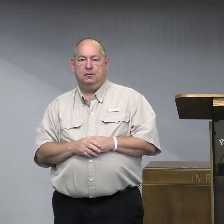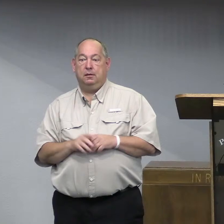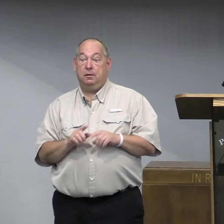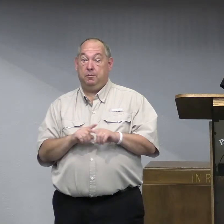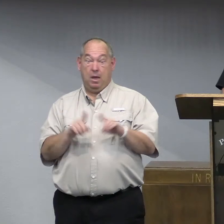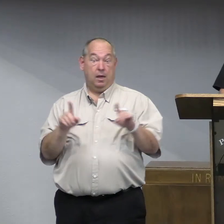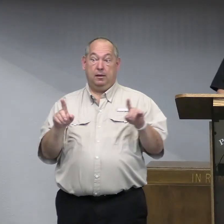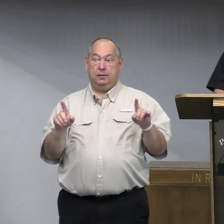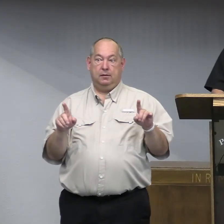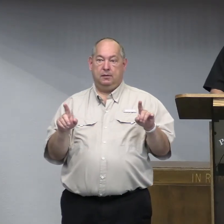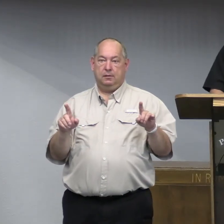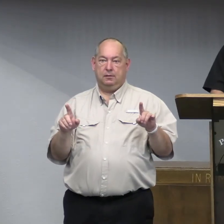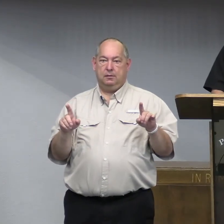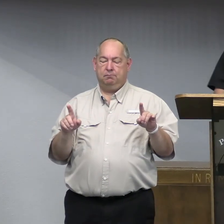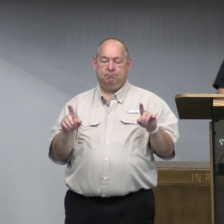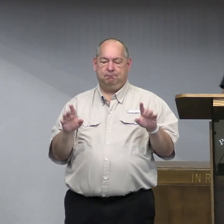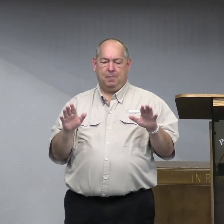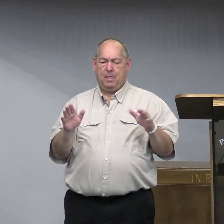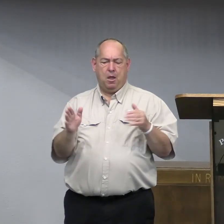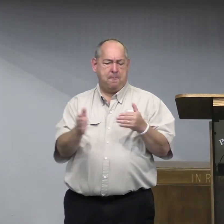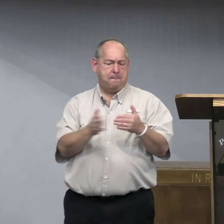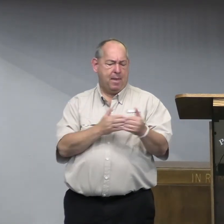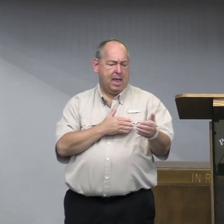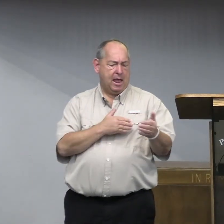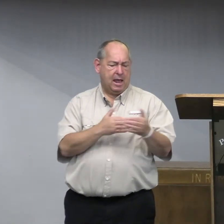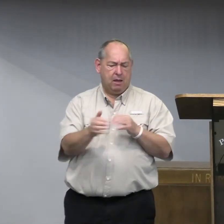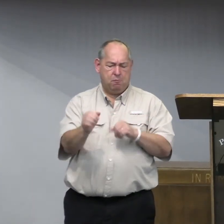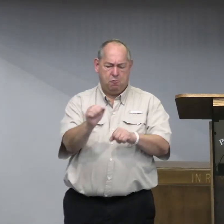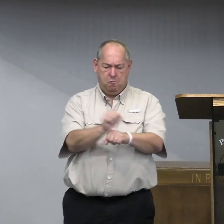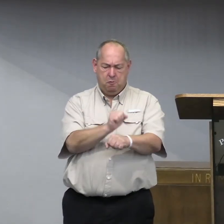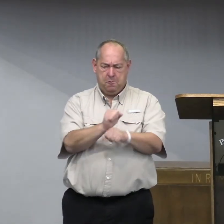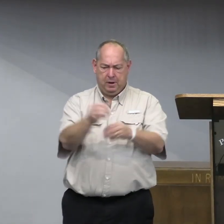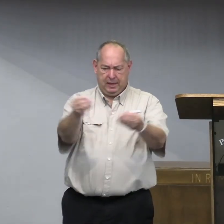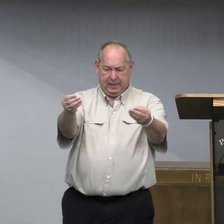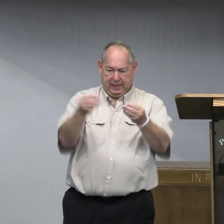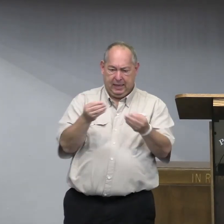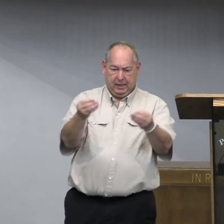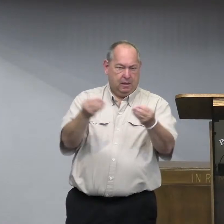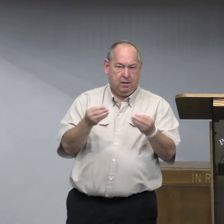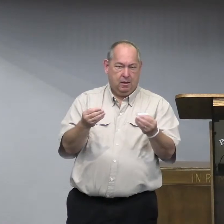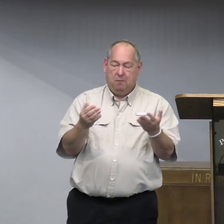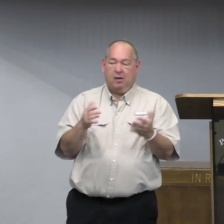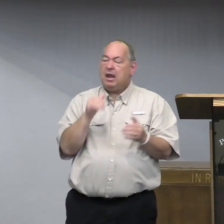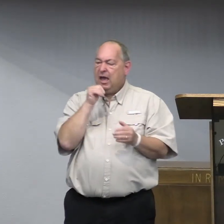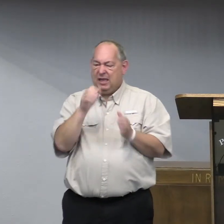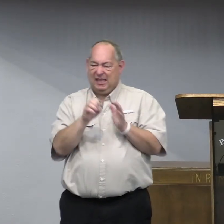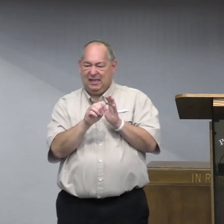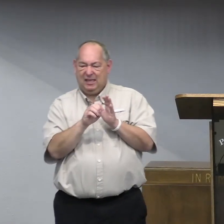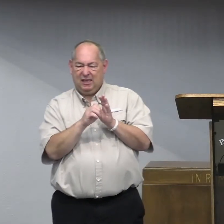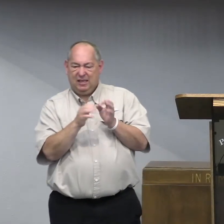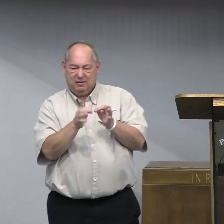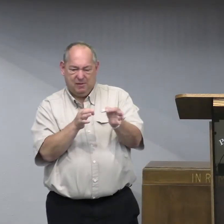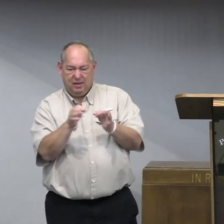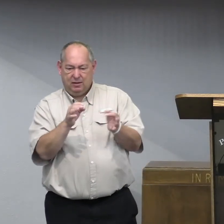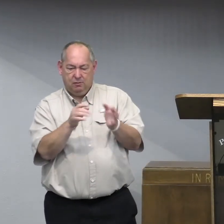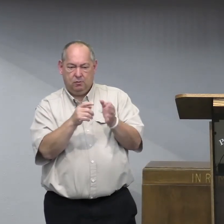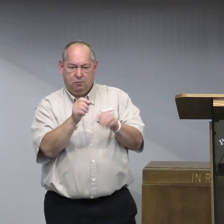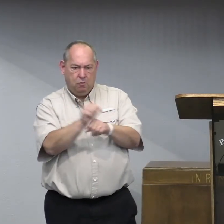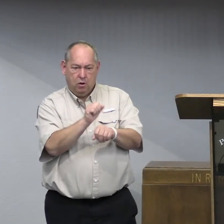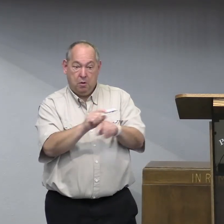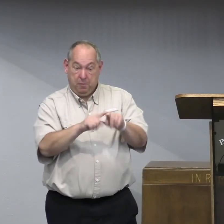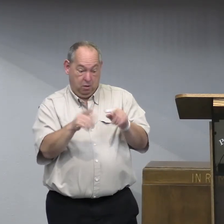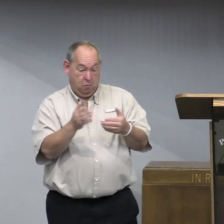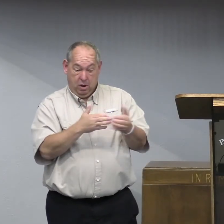But instead, no matter what tasks are given to him, and we're really not told what those tasks are, whatever the